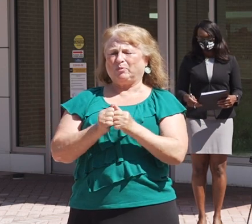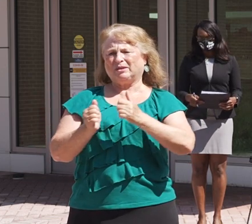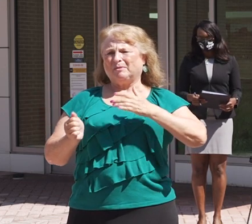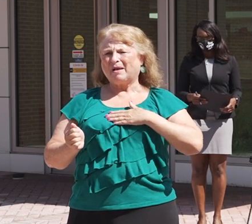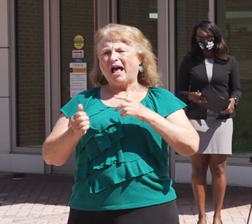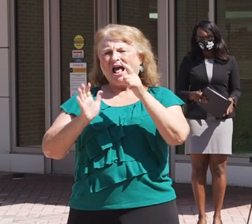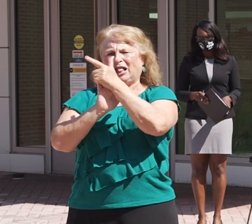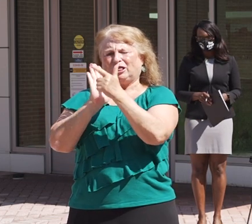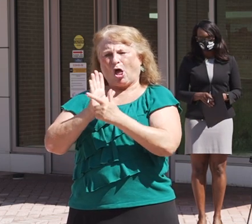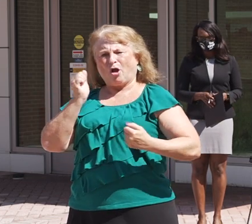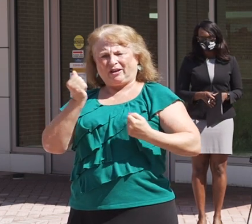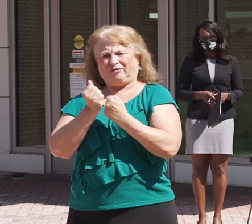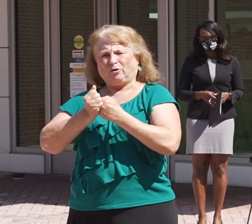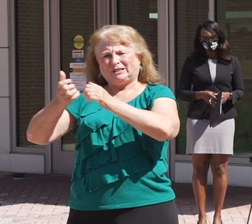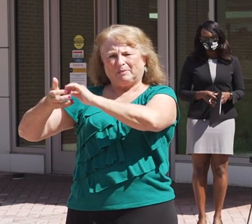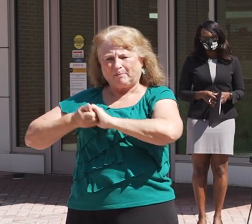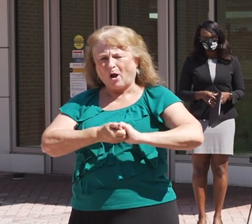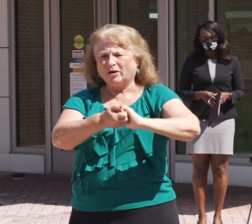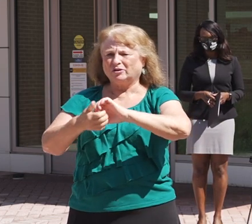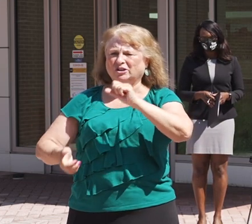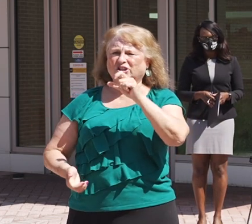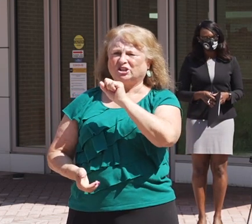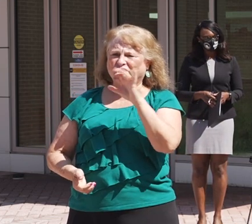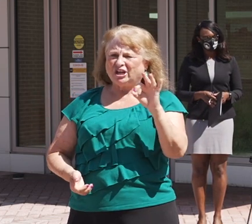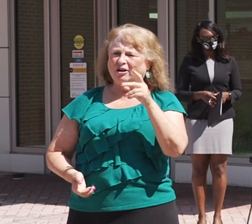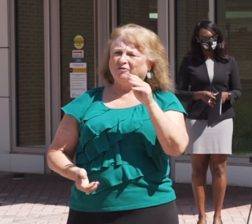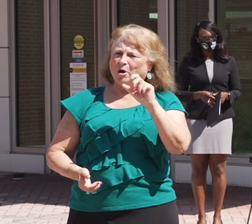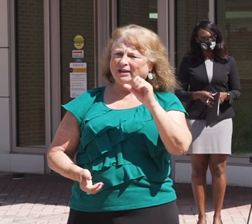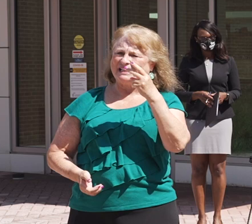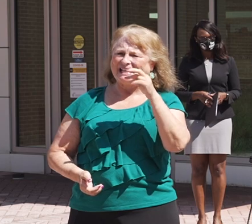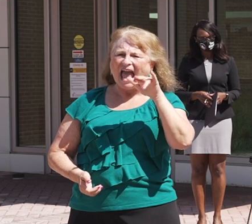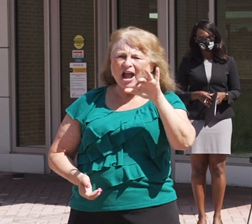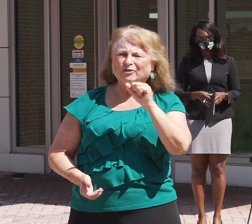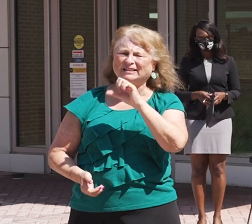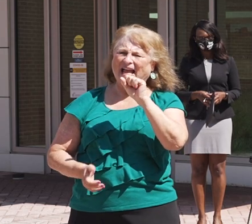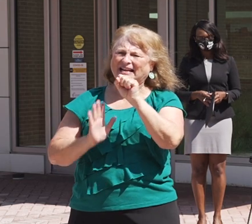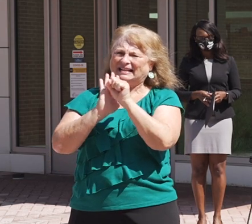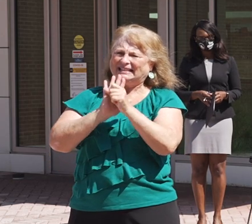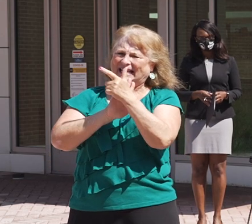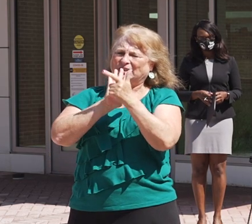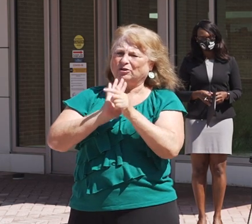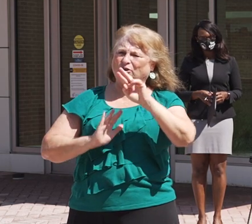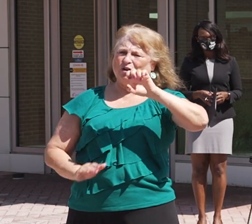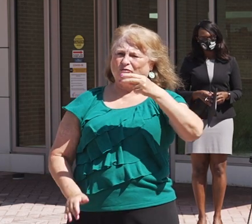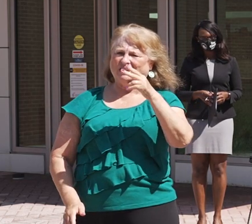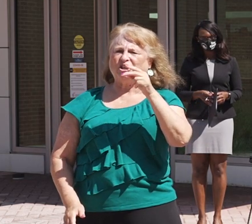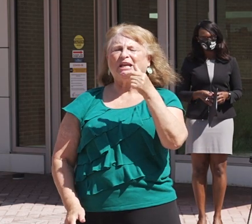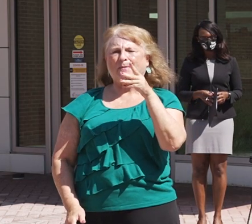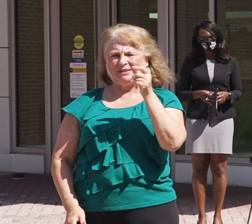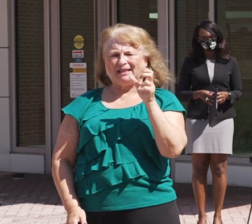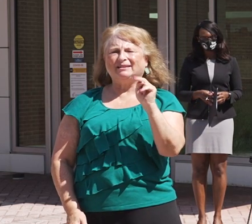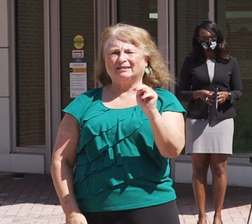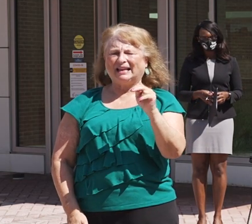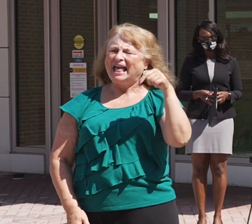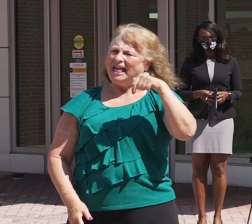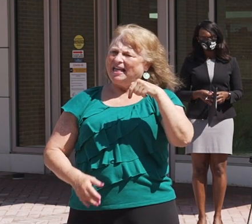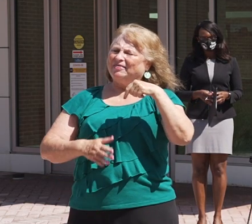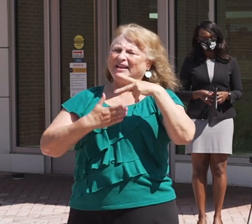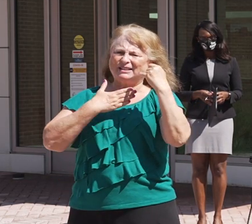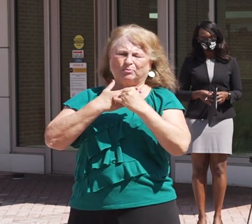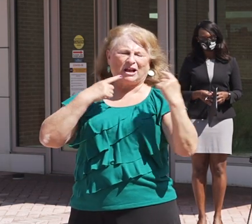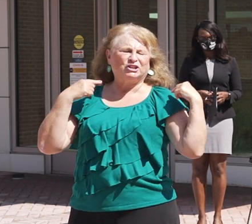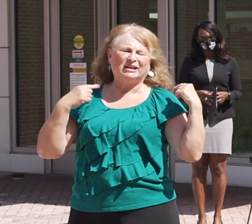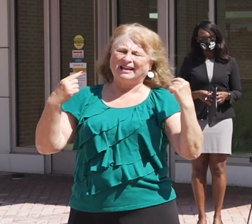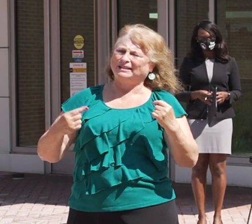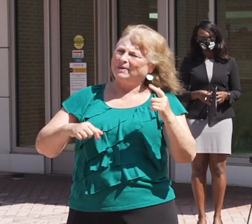my law enforcement partners, Sheriff Marcus Harris and State's Attorney Rich Gibson. This project